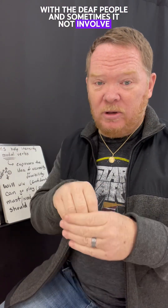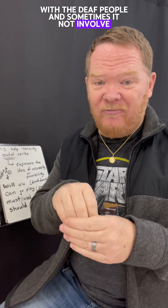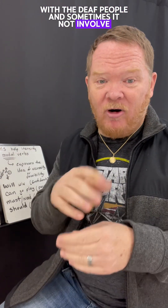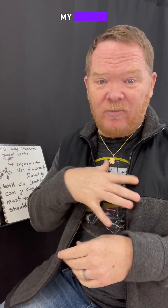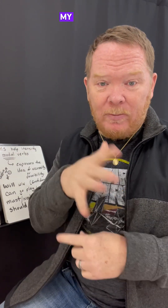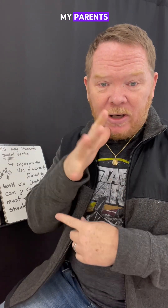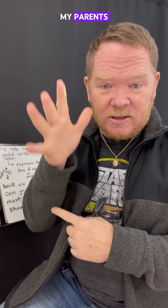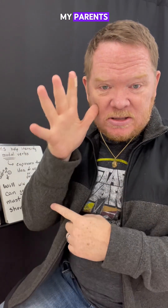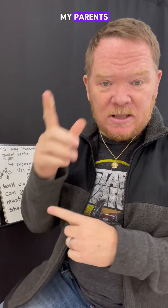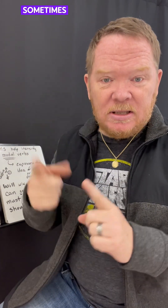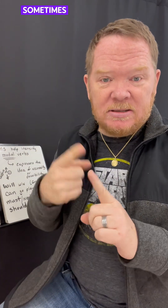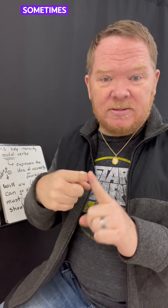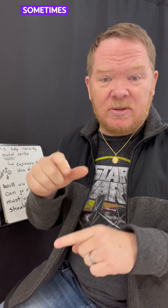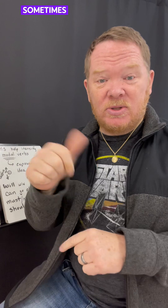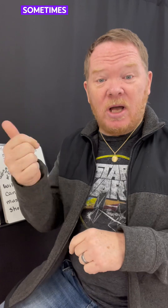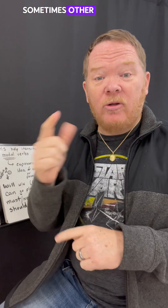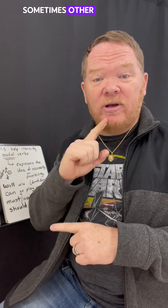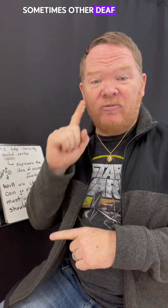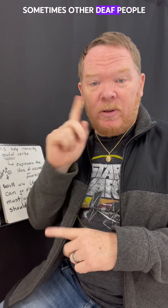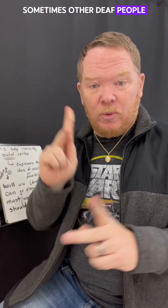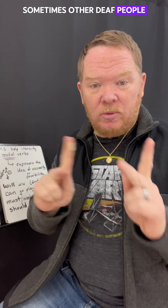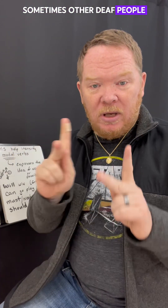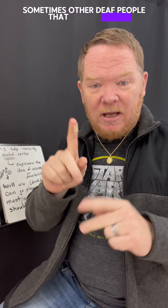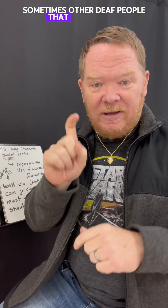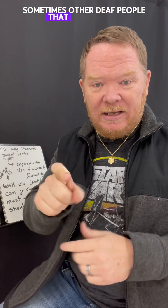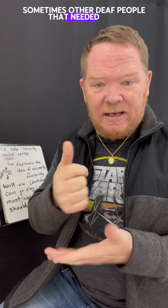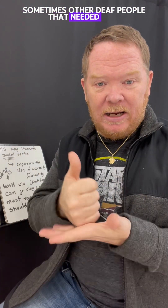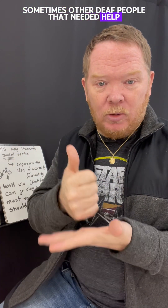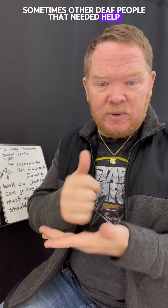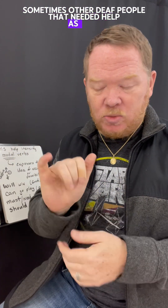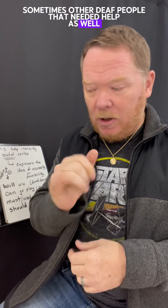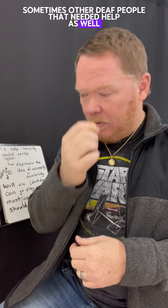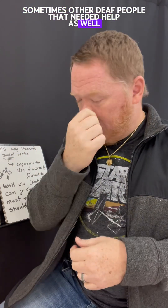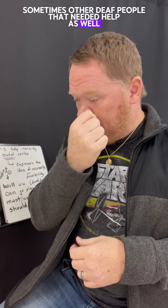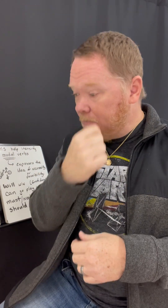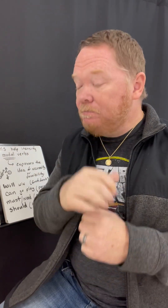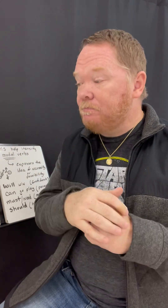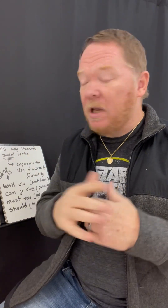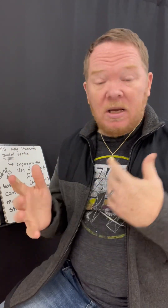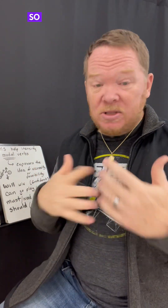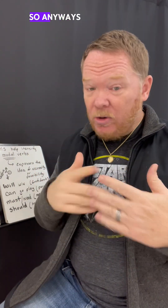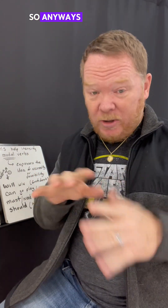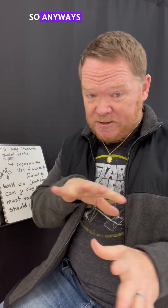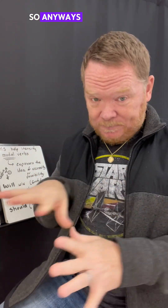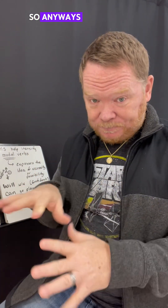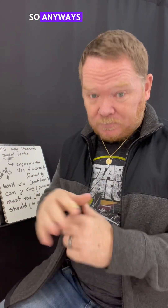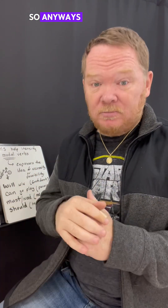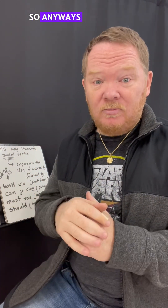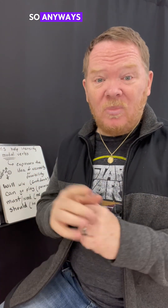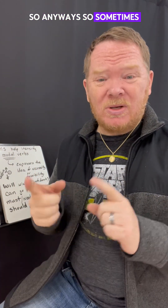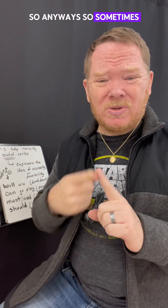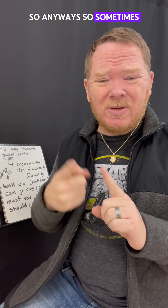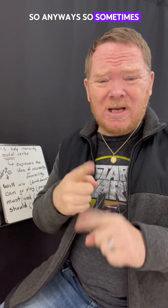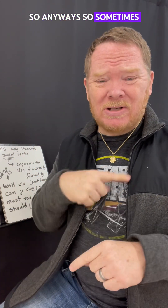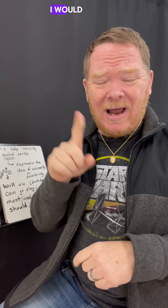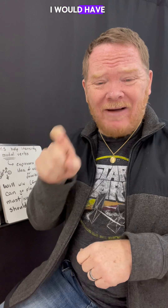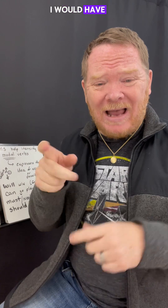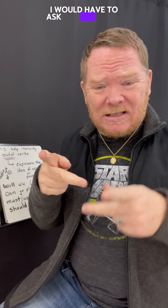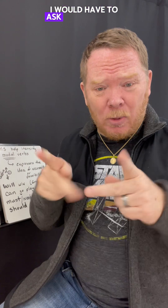involve my parents. Sometimes there's other deaf people that needed help as well. So anyways, so sometimes I would have to ask